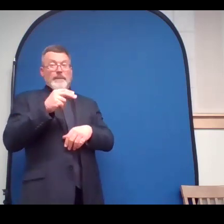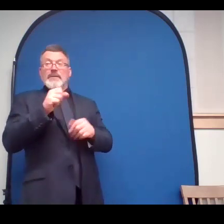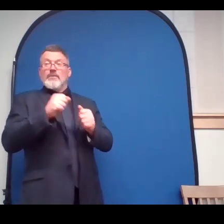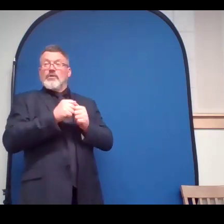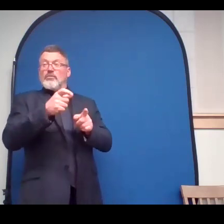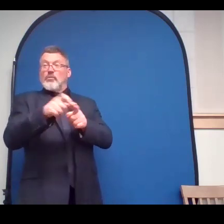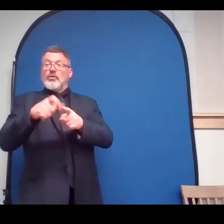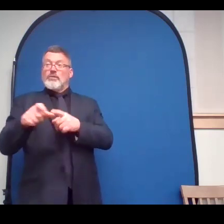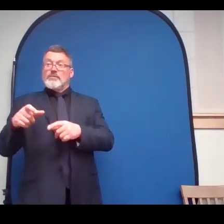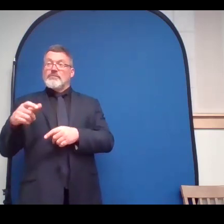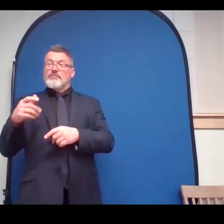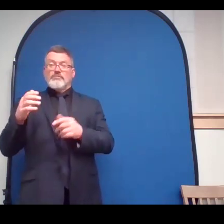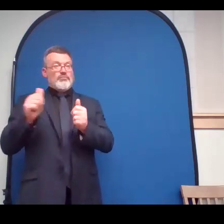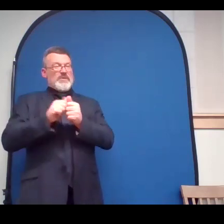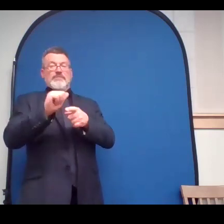assembly?